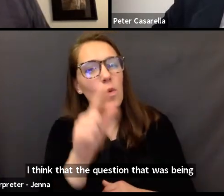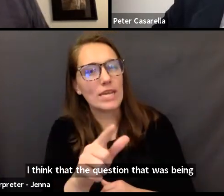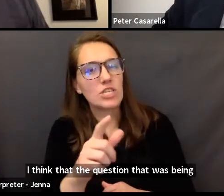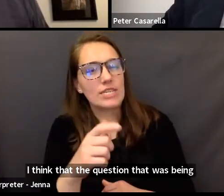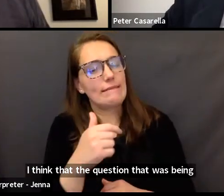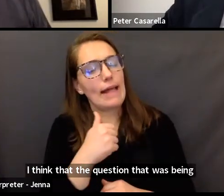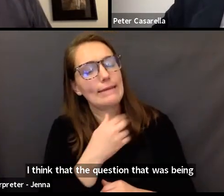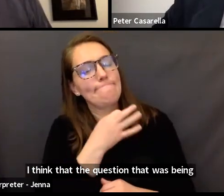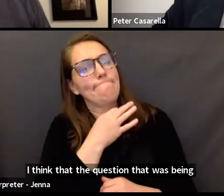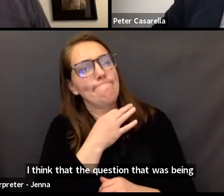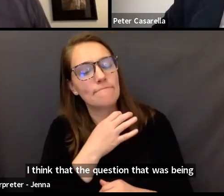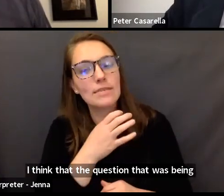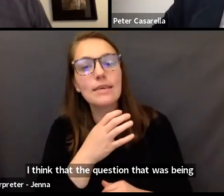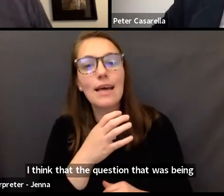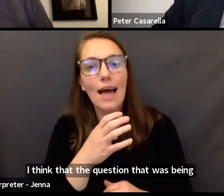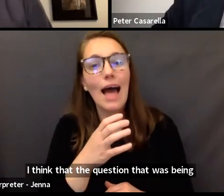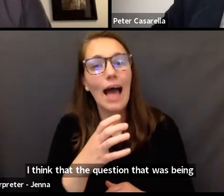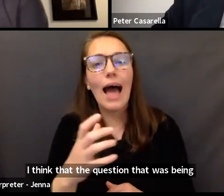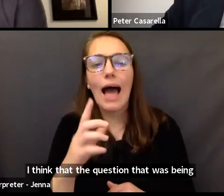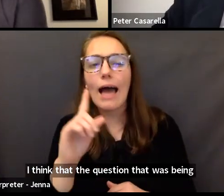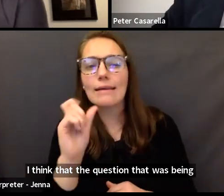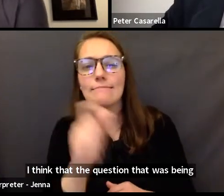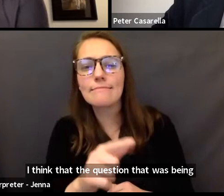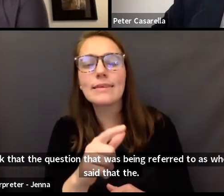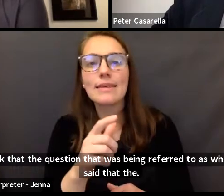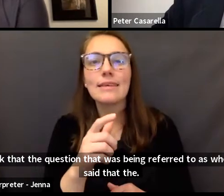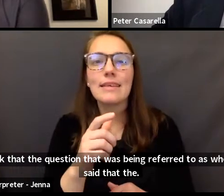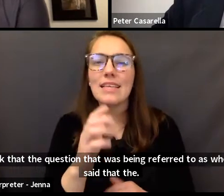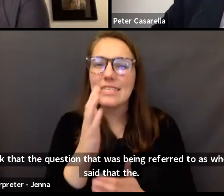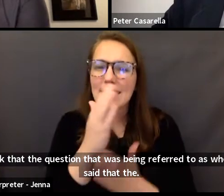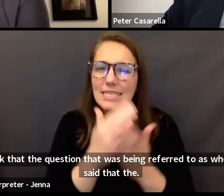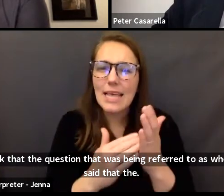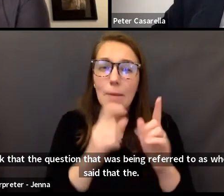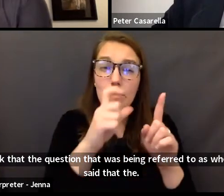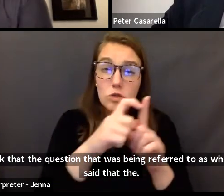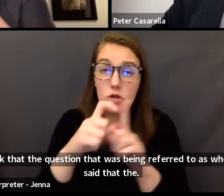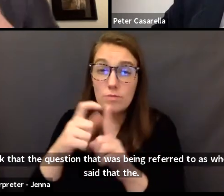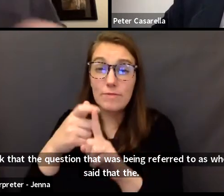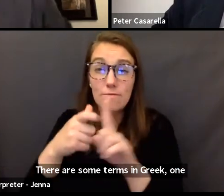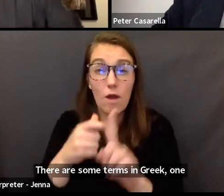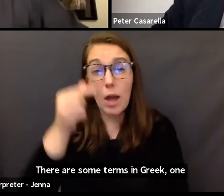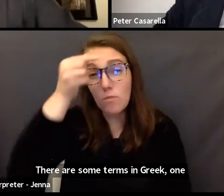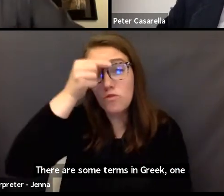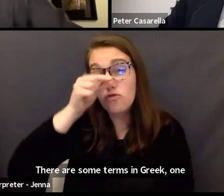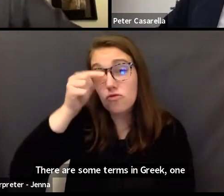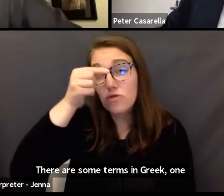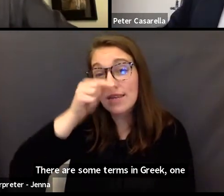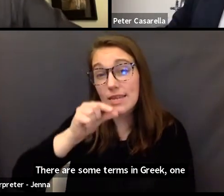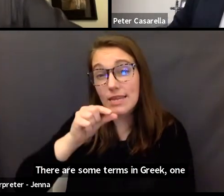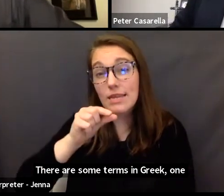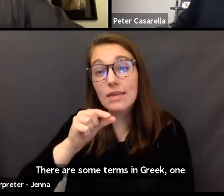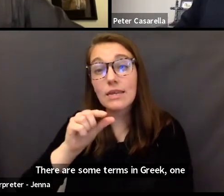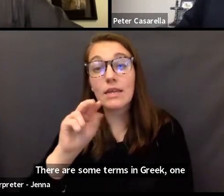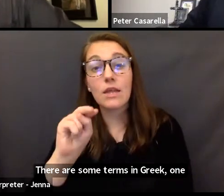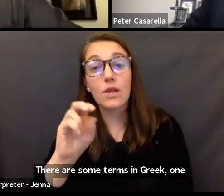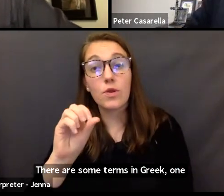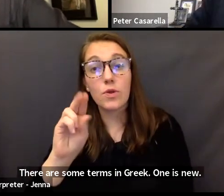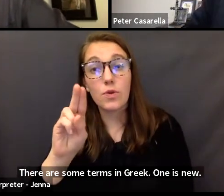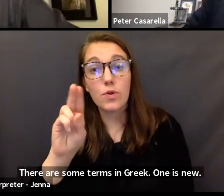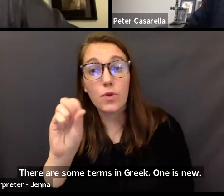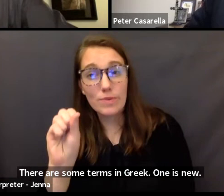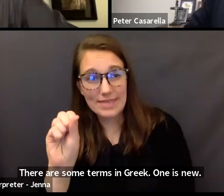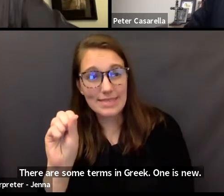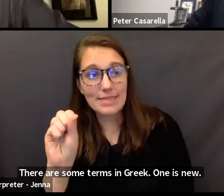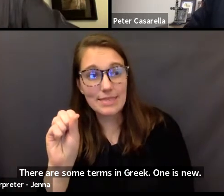to is when I said that there are some terms in Greek. One is nous, that